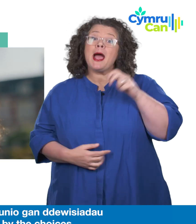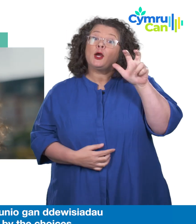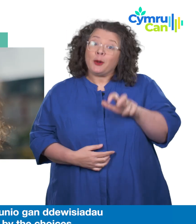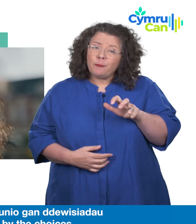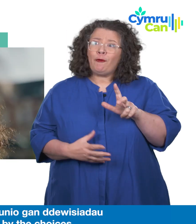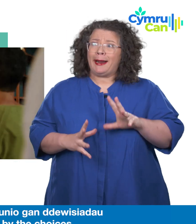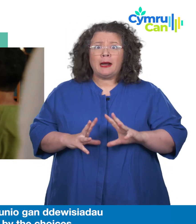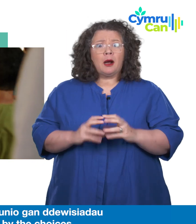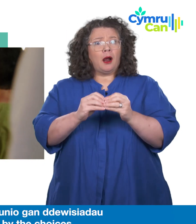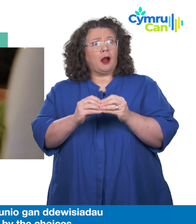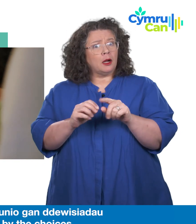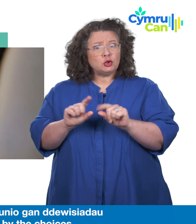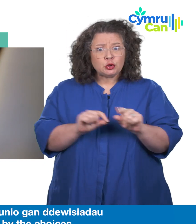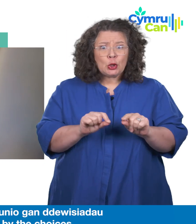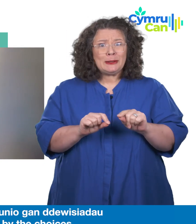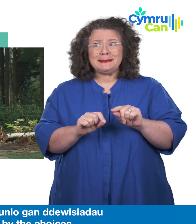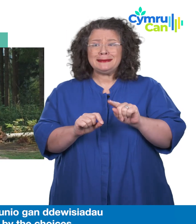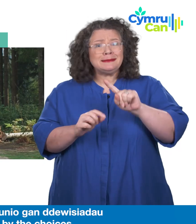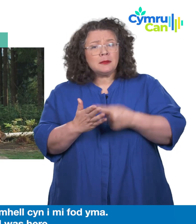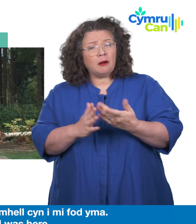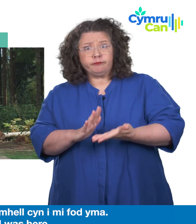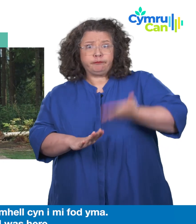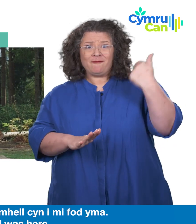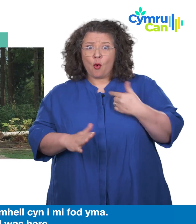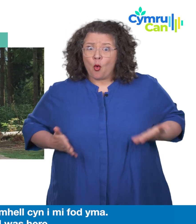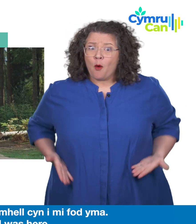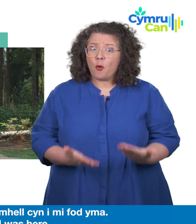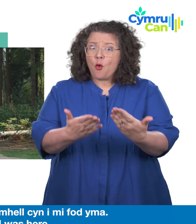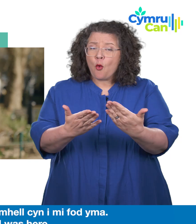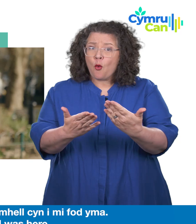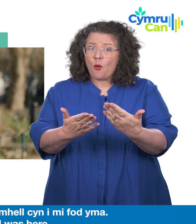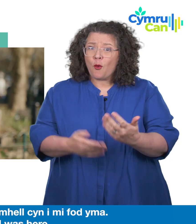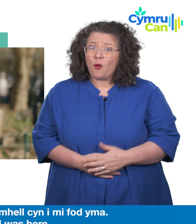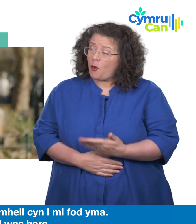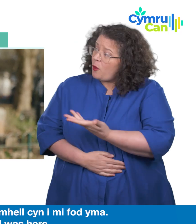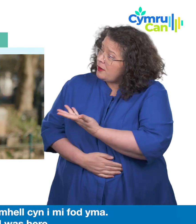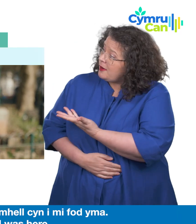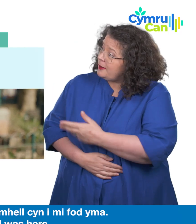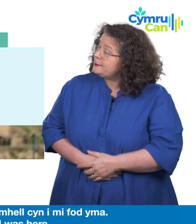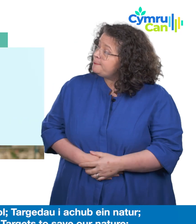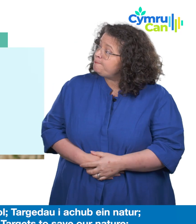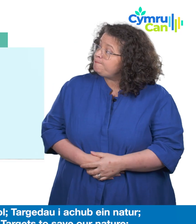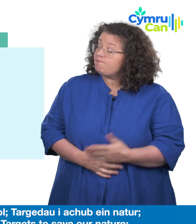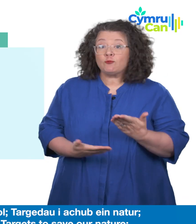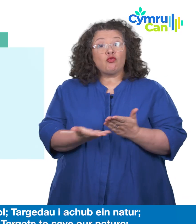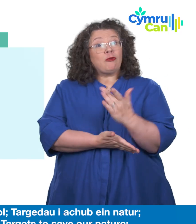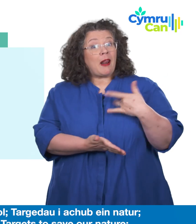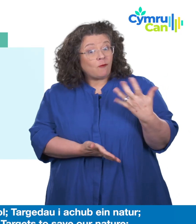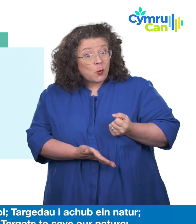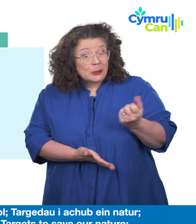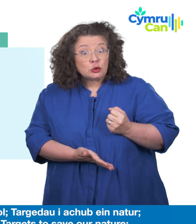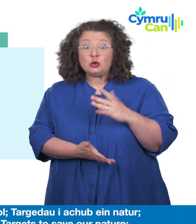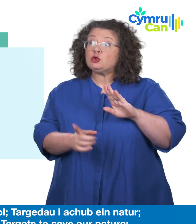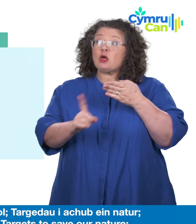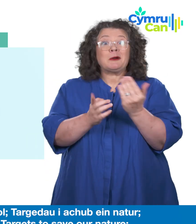Nghymru wedi ei llunio gan y ddewisiadau a oedd wedi cael ei gwneud ymhell cyn I mi fod yma.